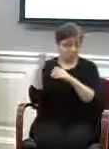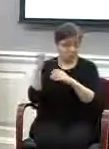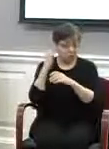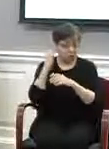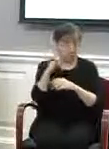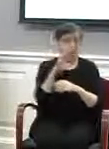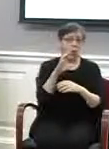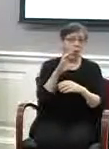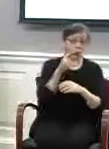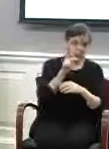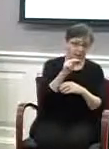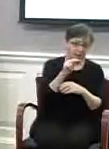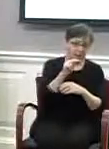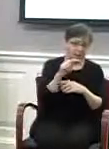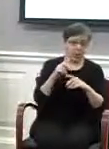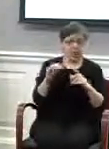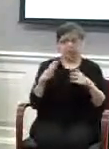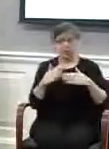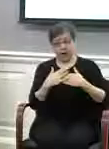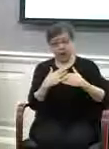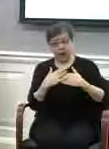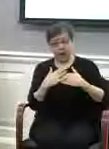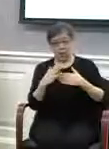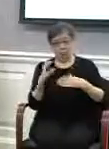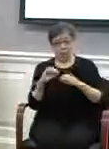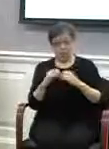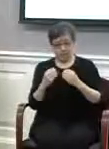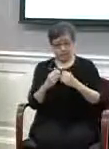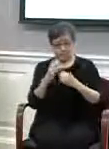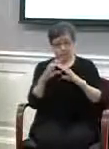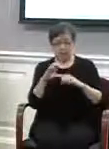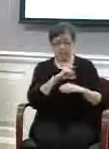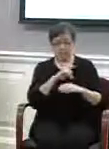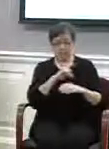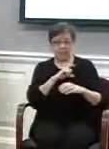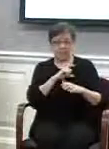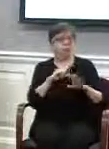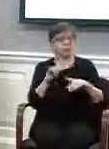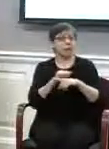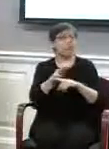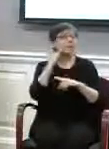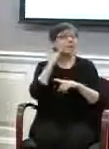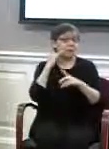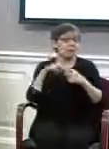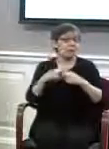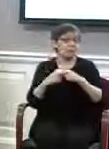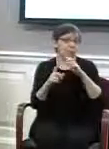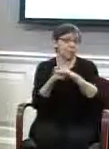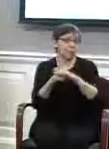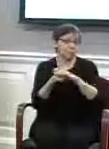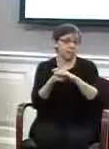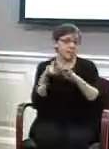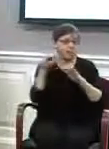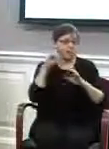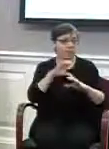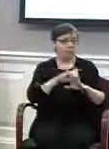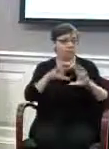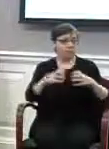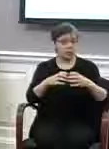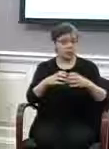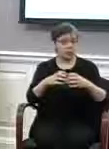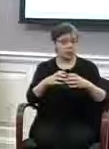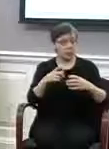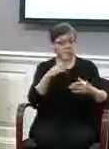alternatively, because my organization has done some police trainings, if there's a problem. Police units have been accused of